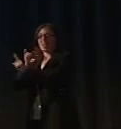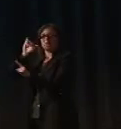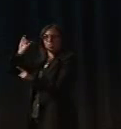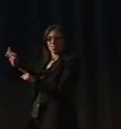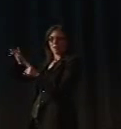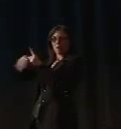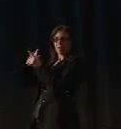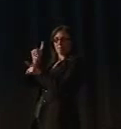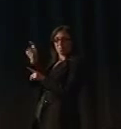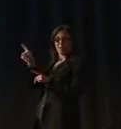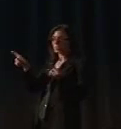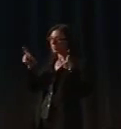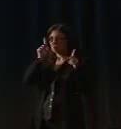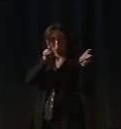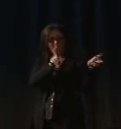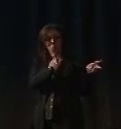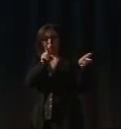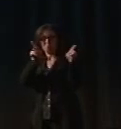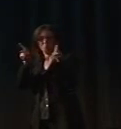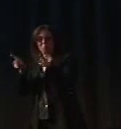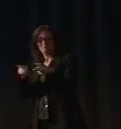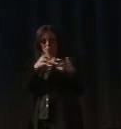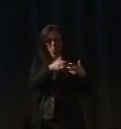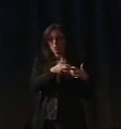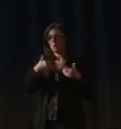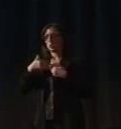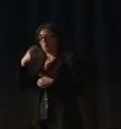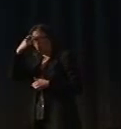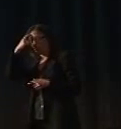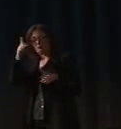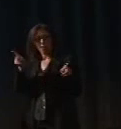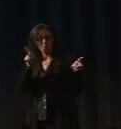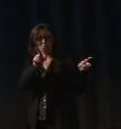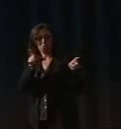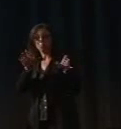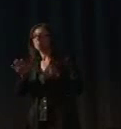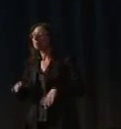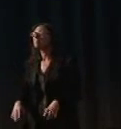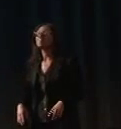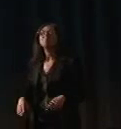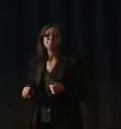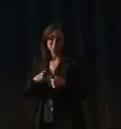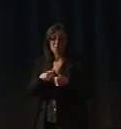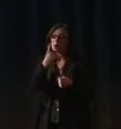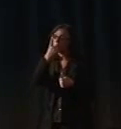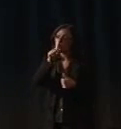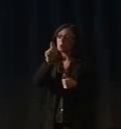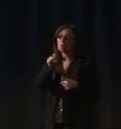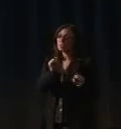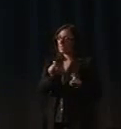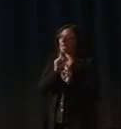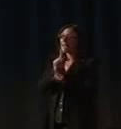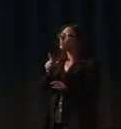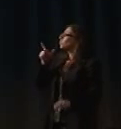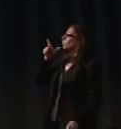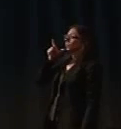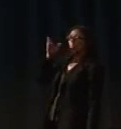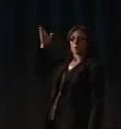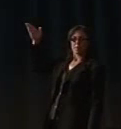first questions I think we may be able to answer is the one, who is there? This is face